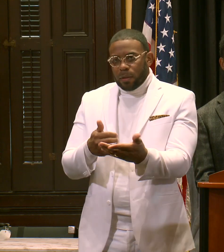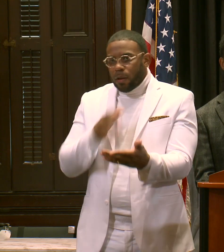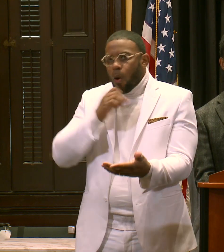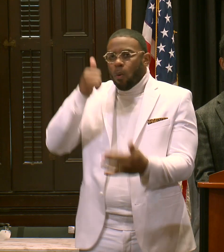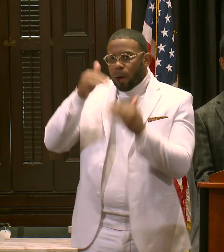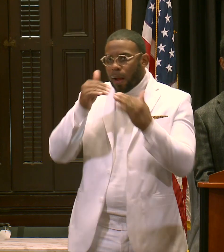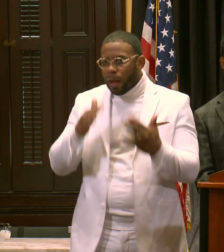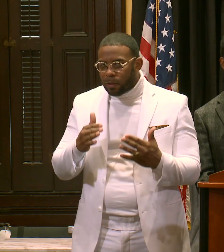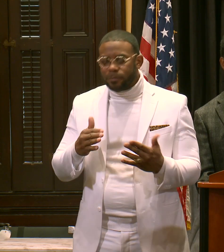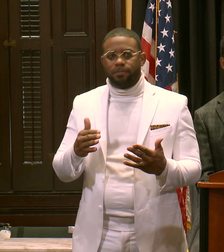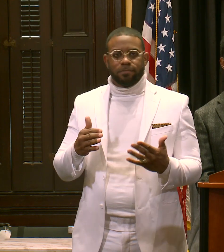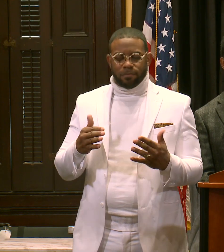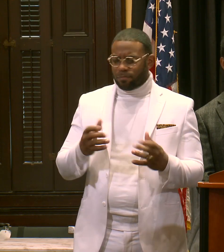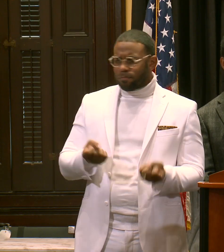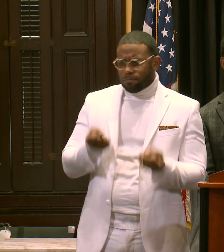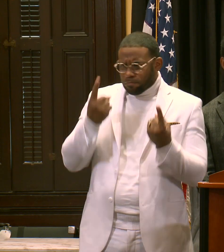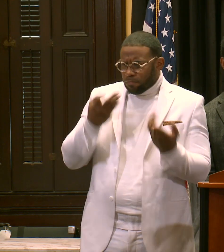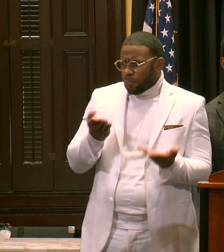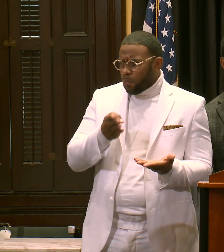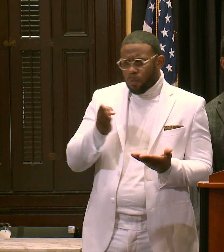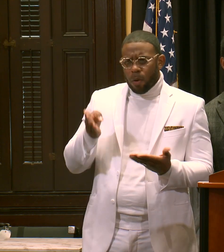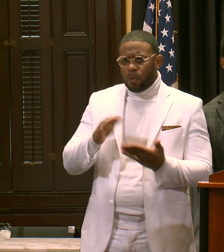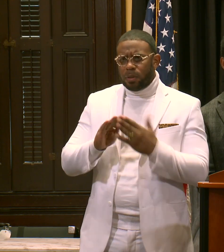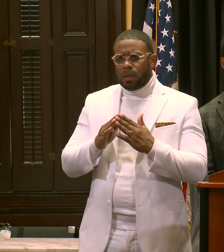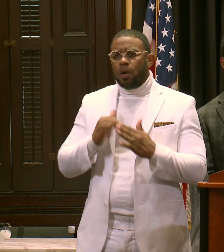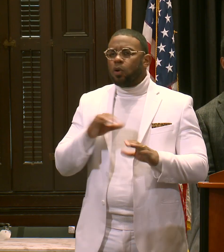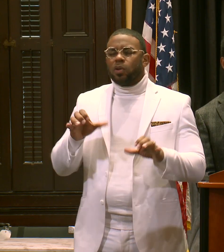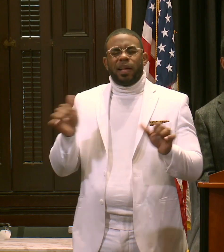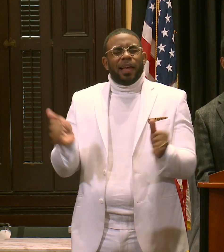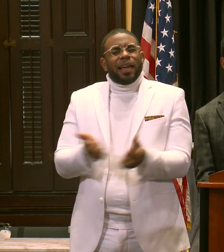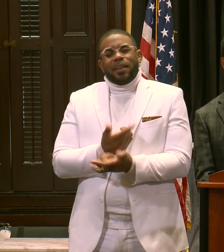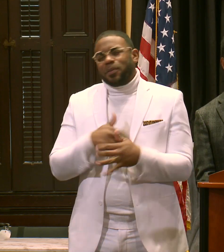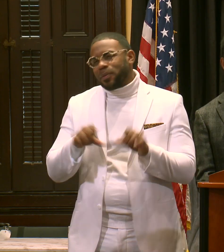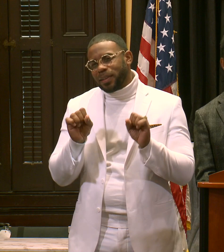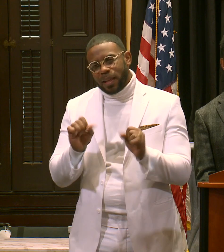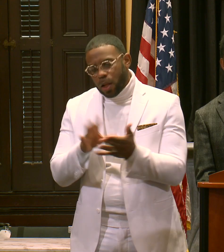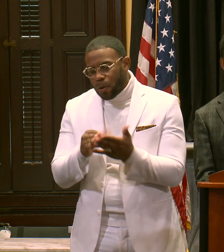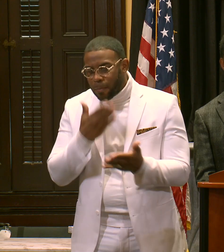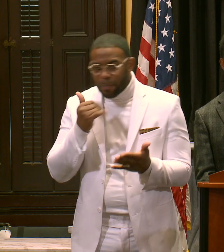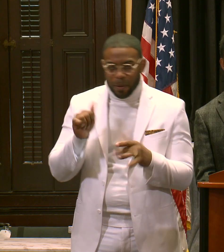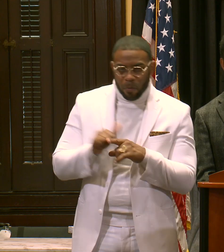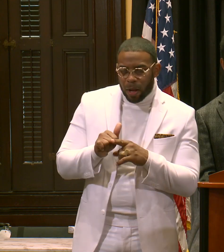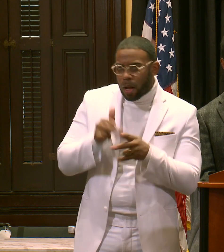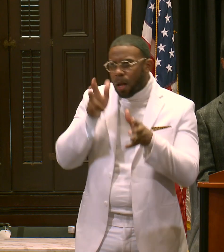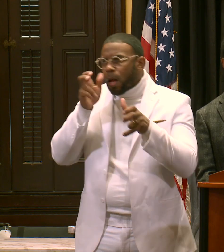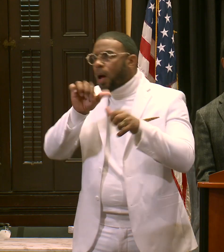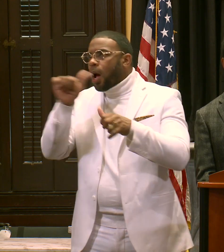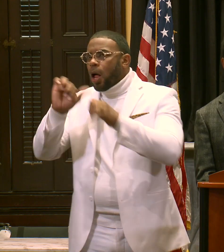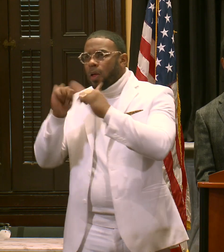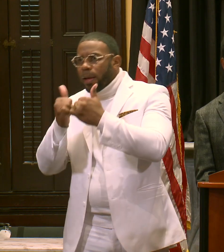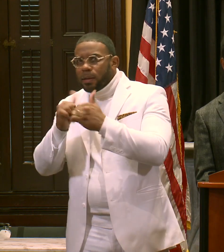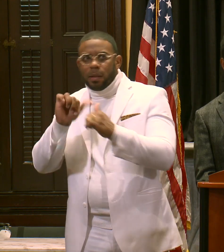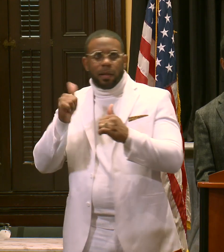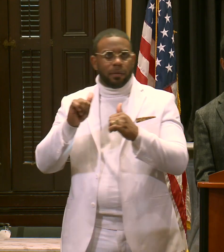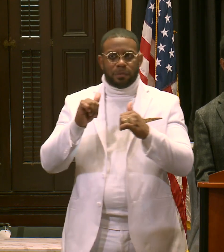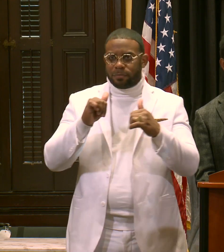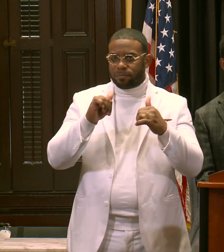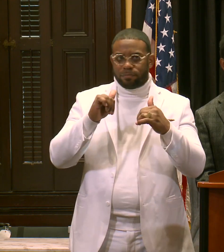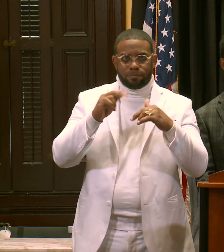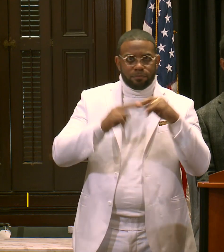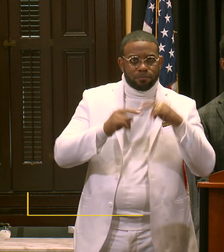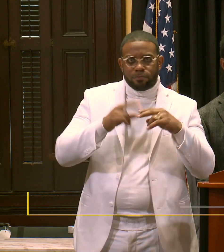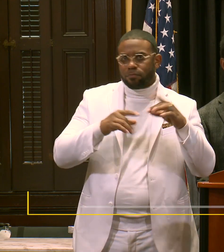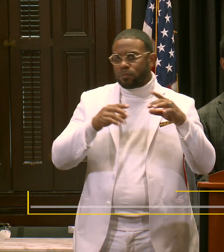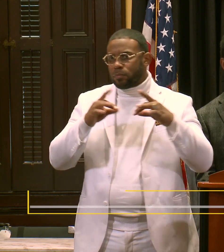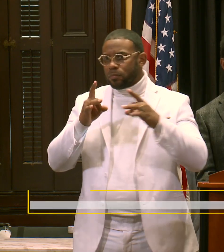older housing stock and inventory here in Baltimore City. So we're doing everything we can and learning best practices from other agencies, other utilities throughout